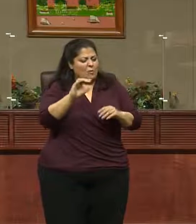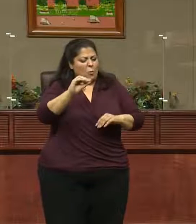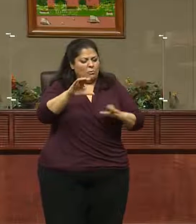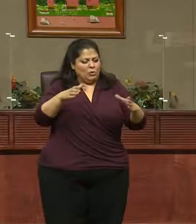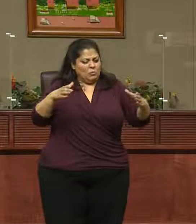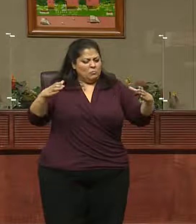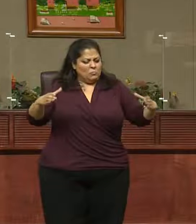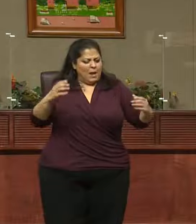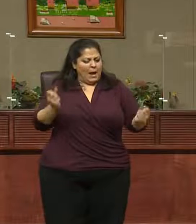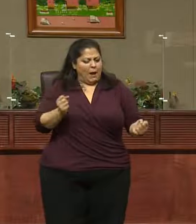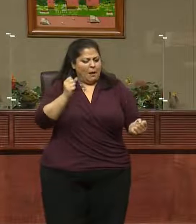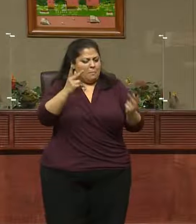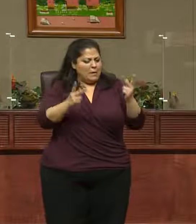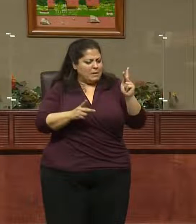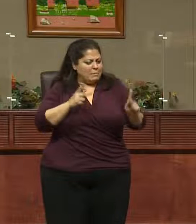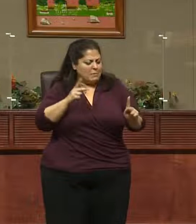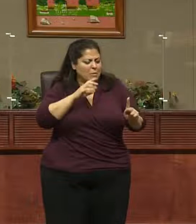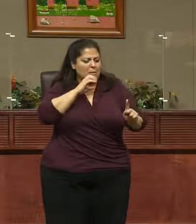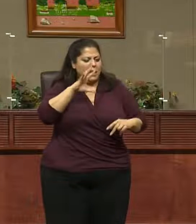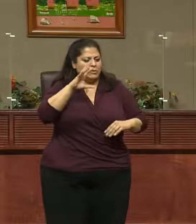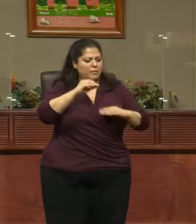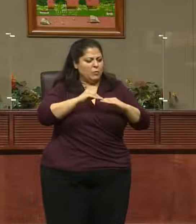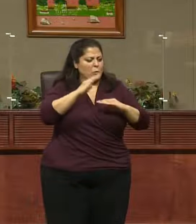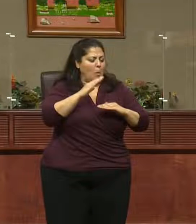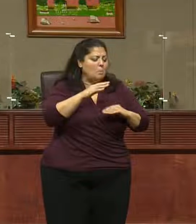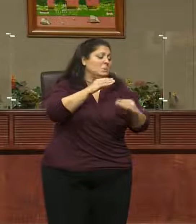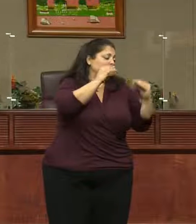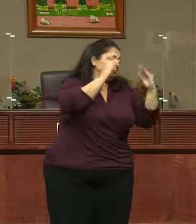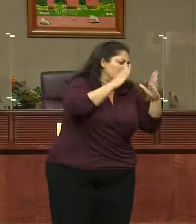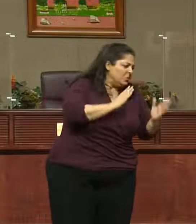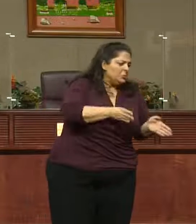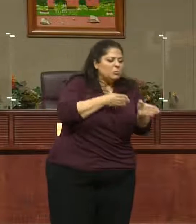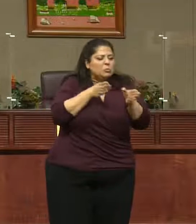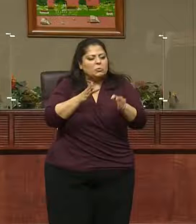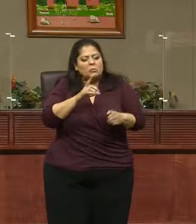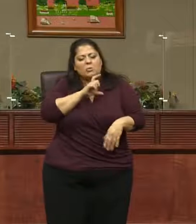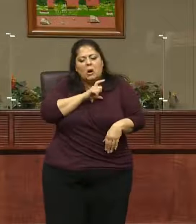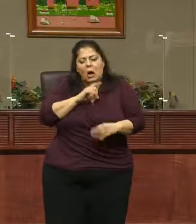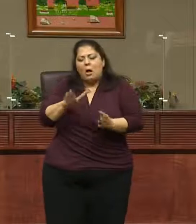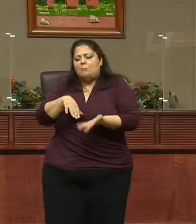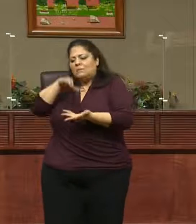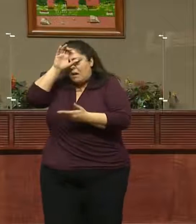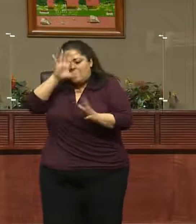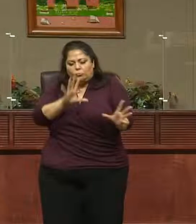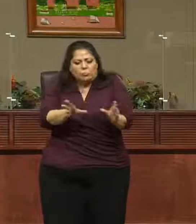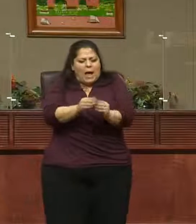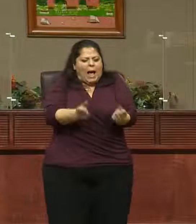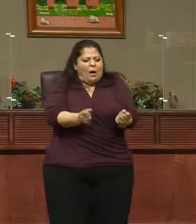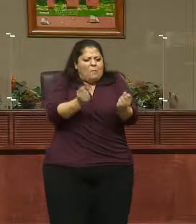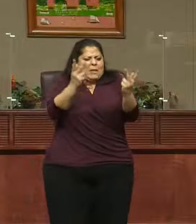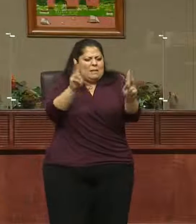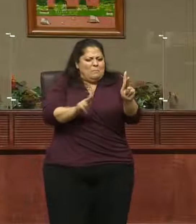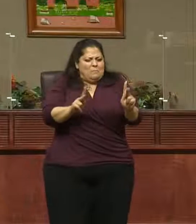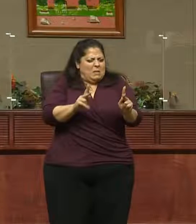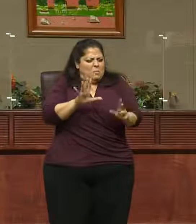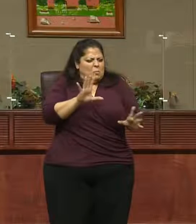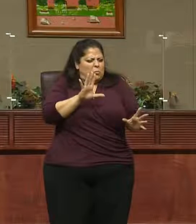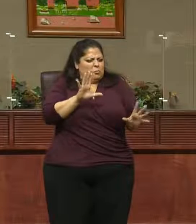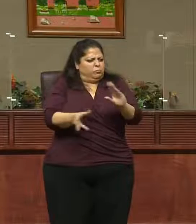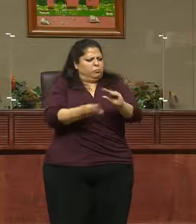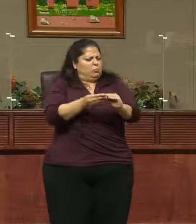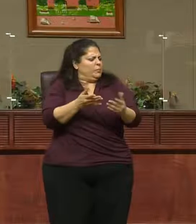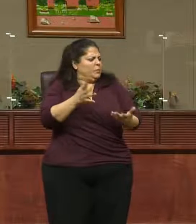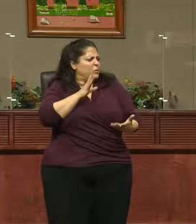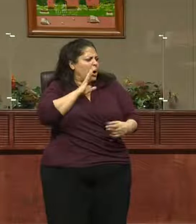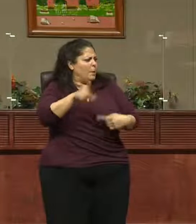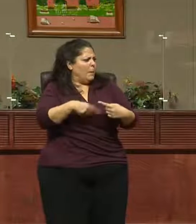teachers, fire, and police officers may be in that category? Like how many people we're talking about? So the schools have